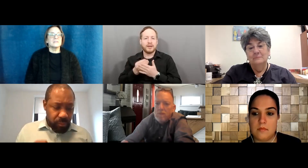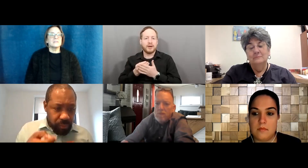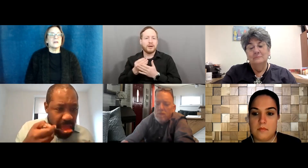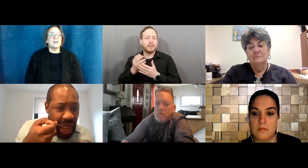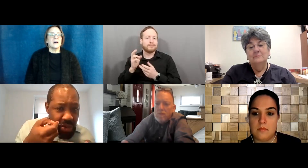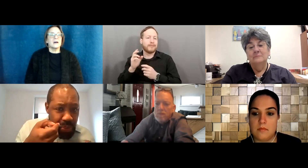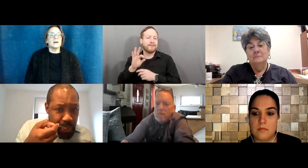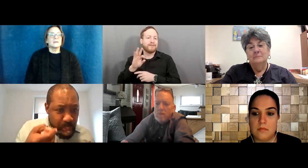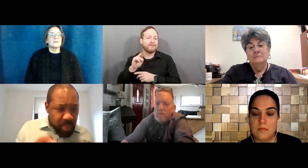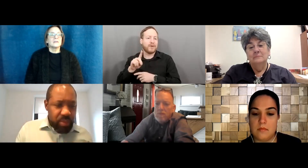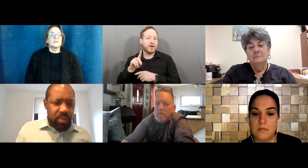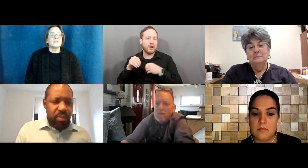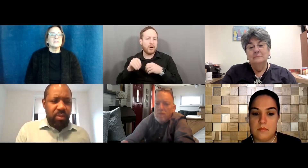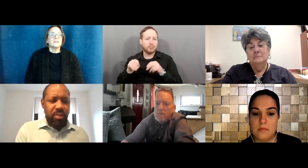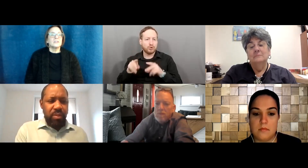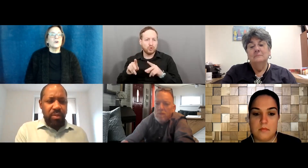because,